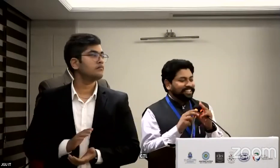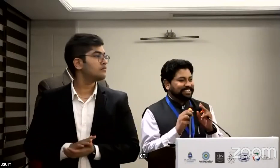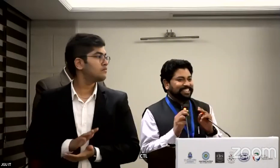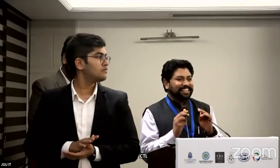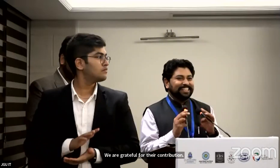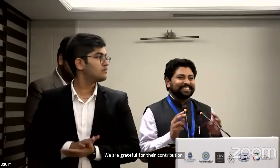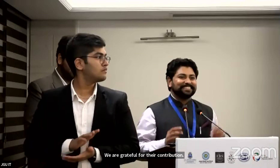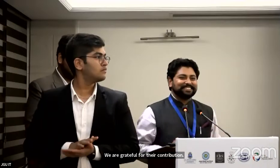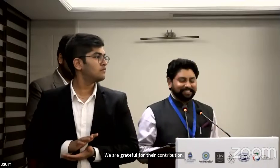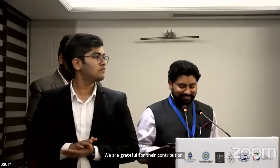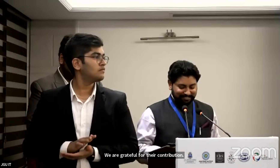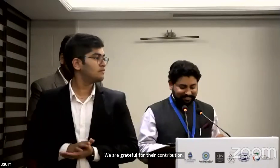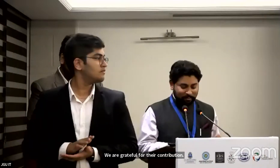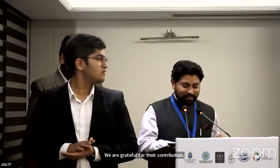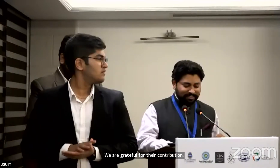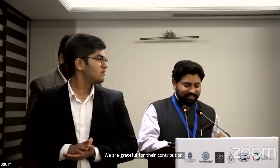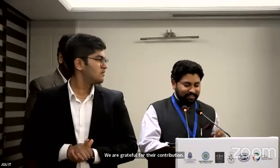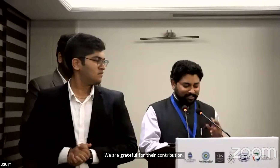Thanks.